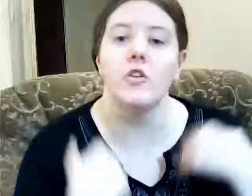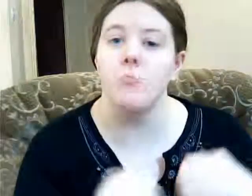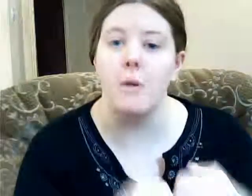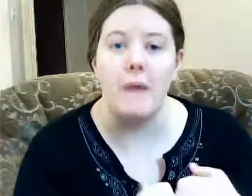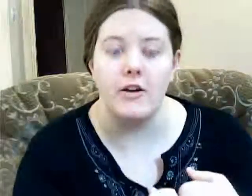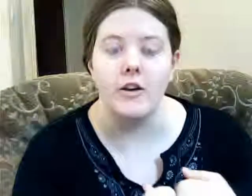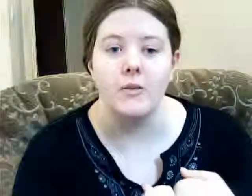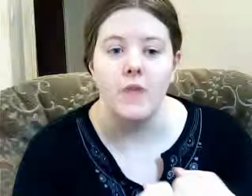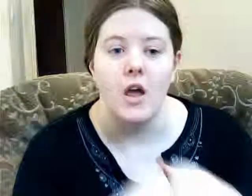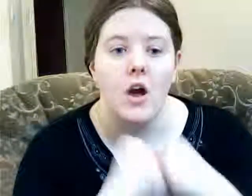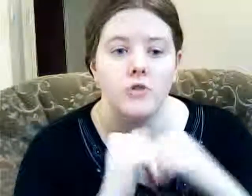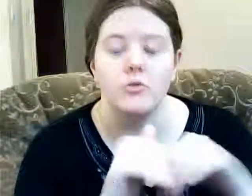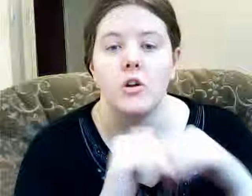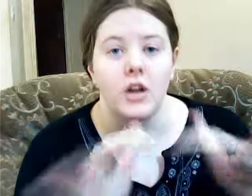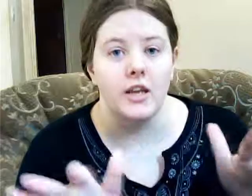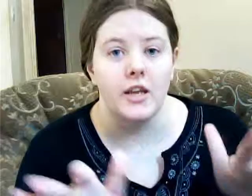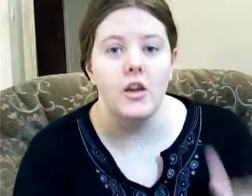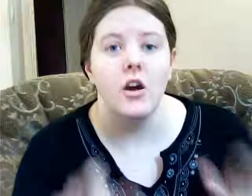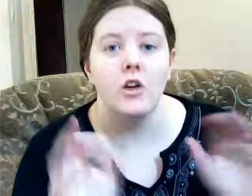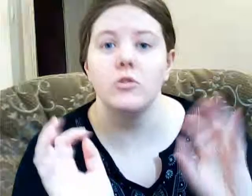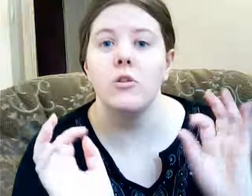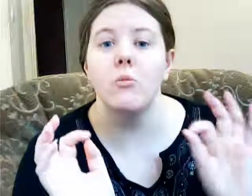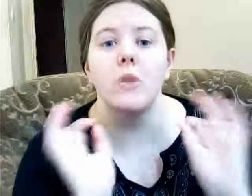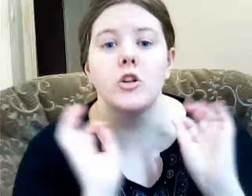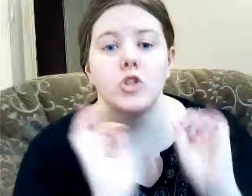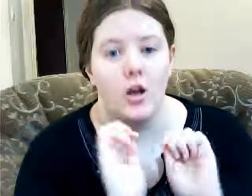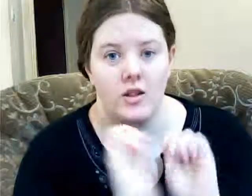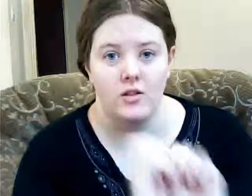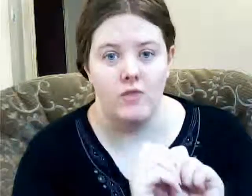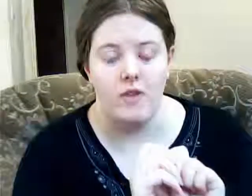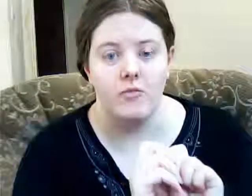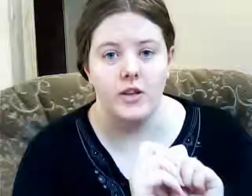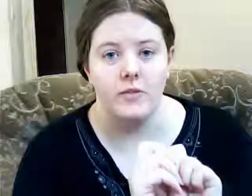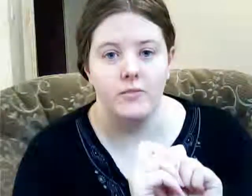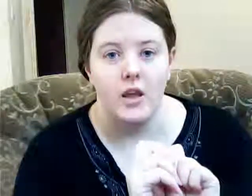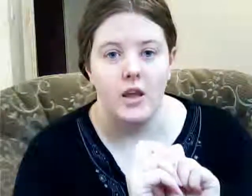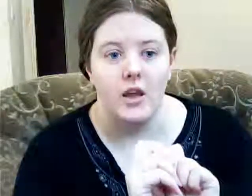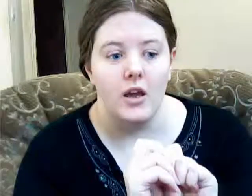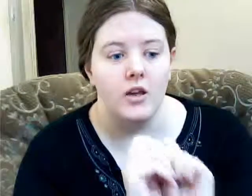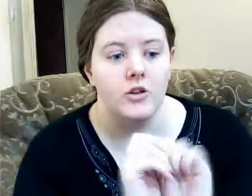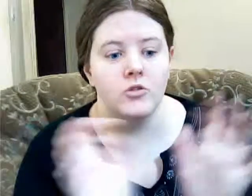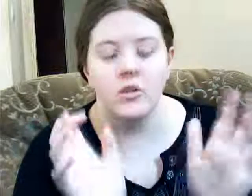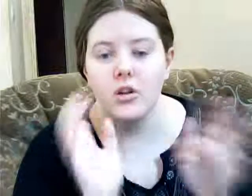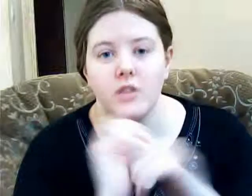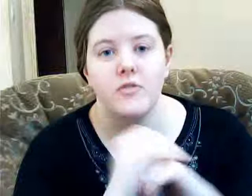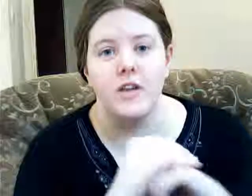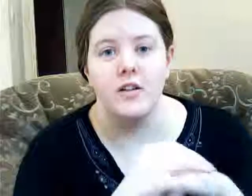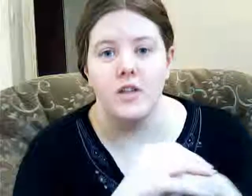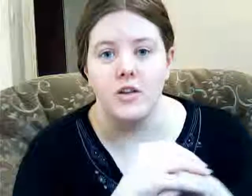barbaric i do not like it i do not want my child around it and i do not like the fact that they're trying